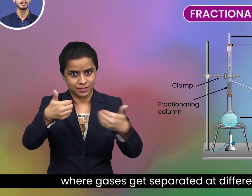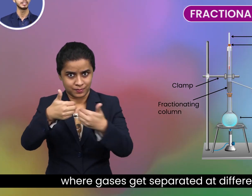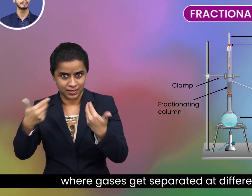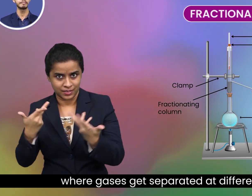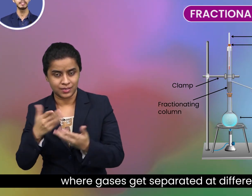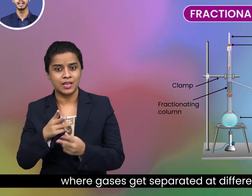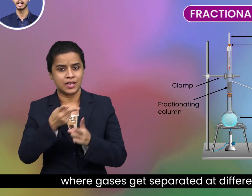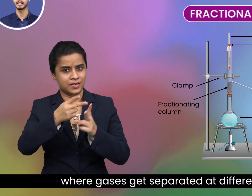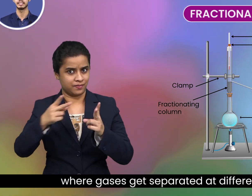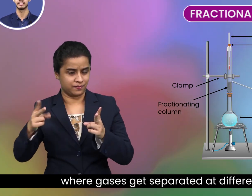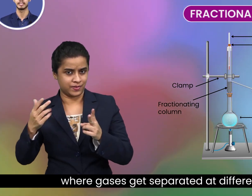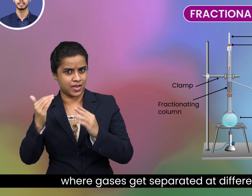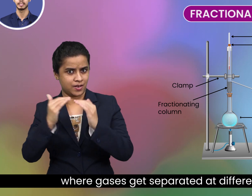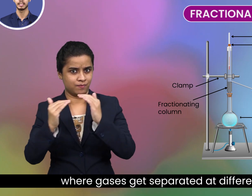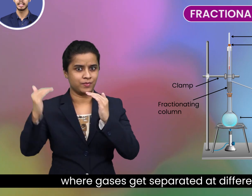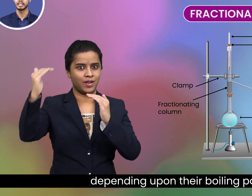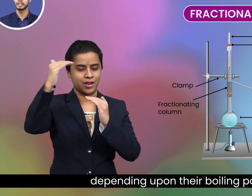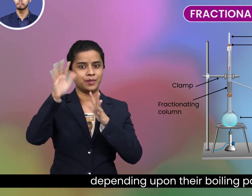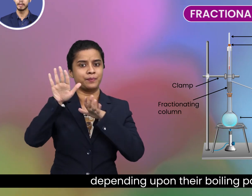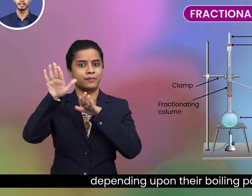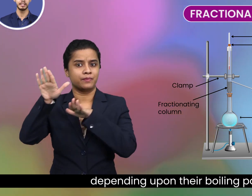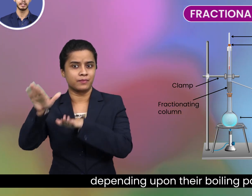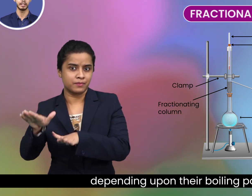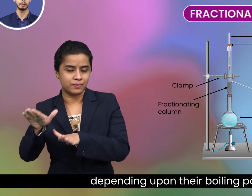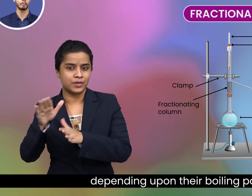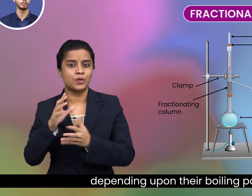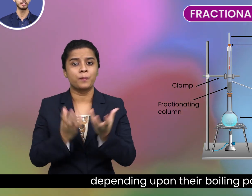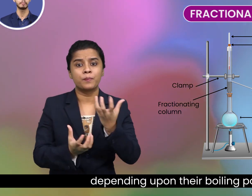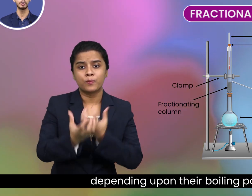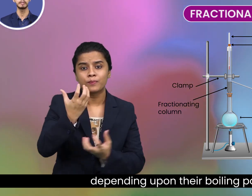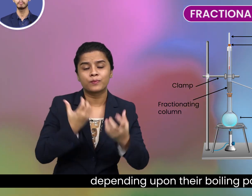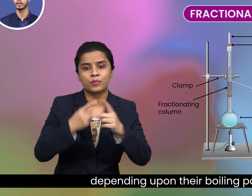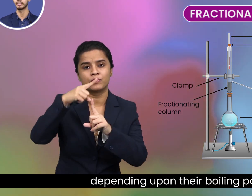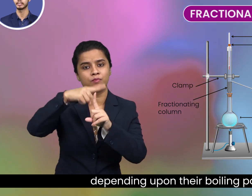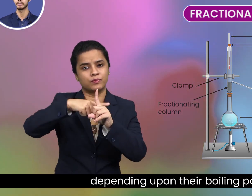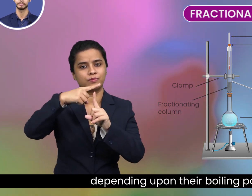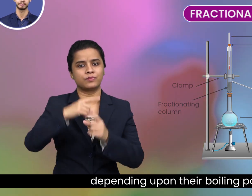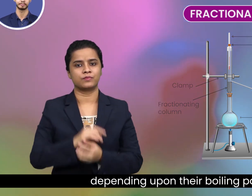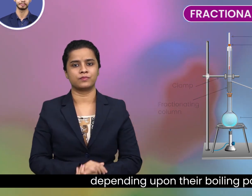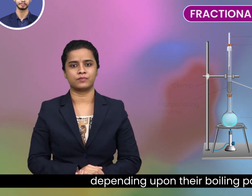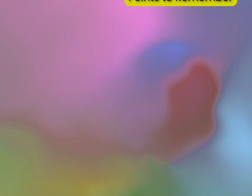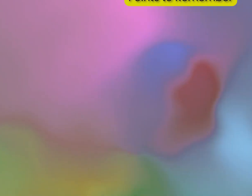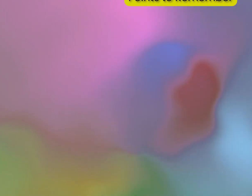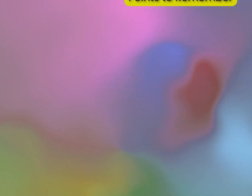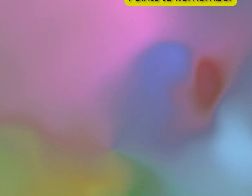at different heights depending upon their boiling points.